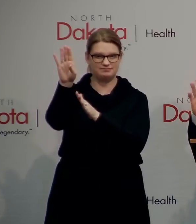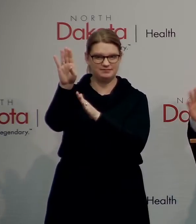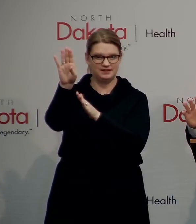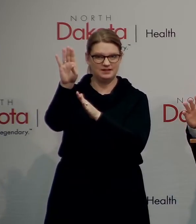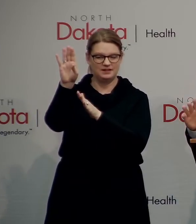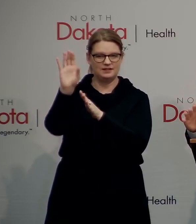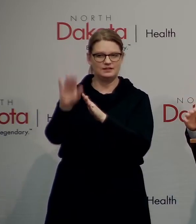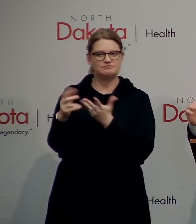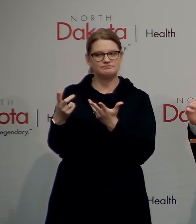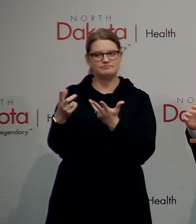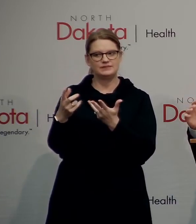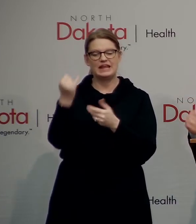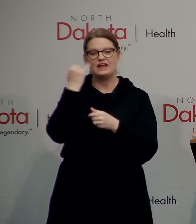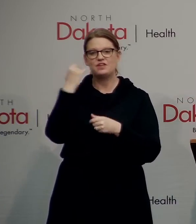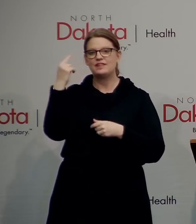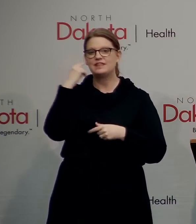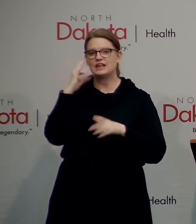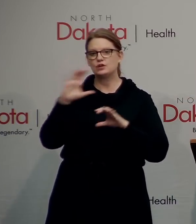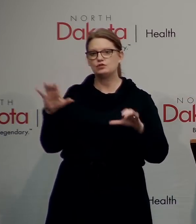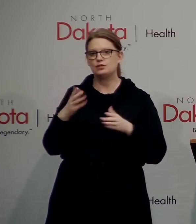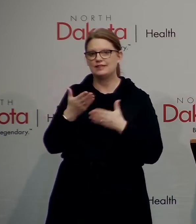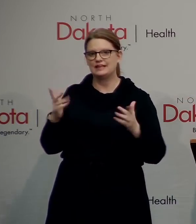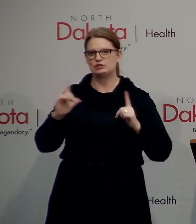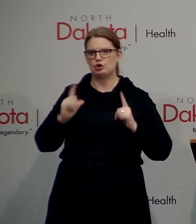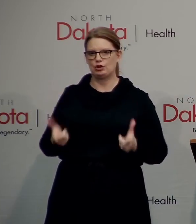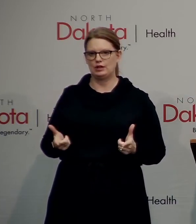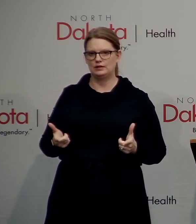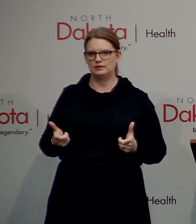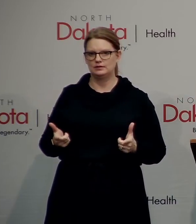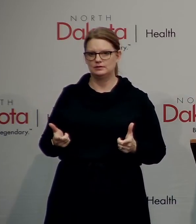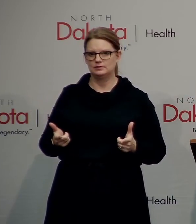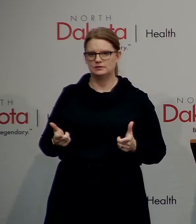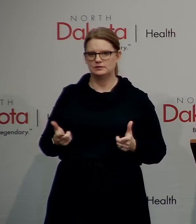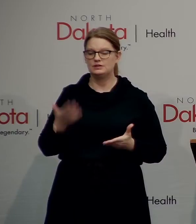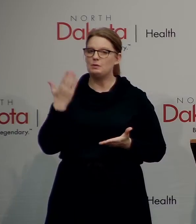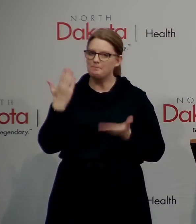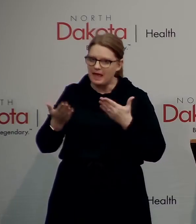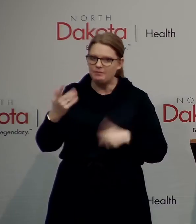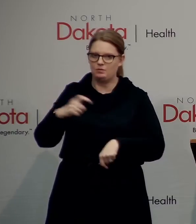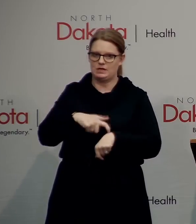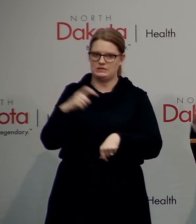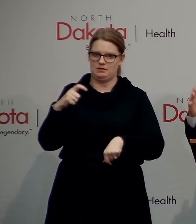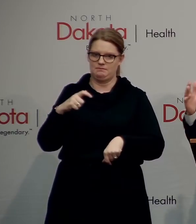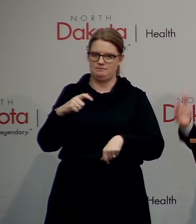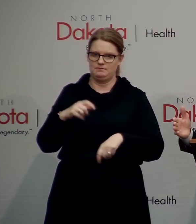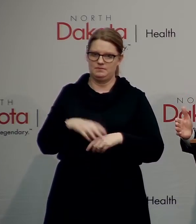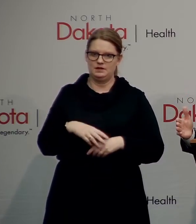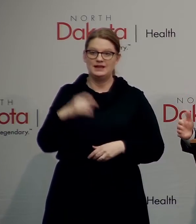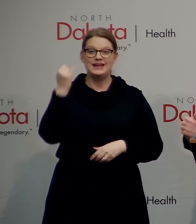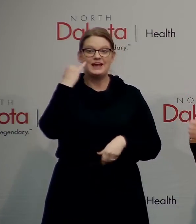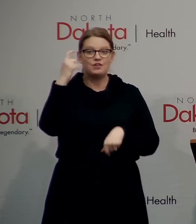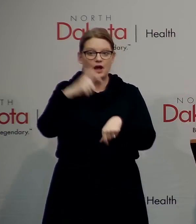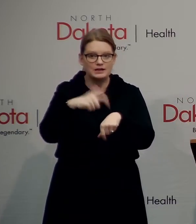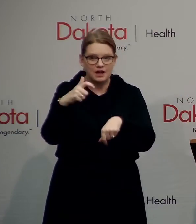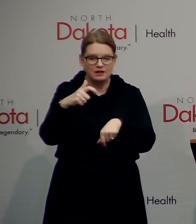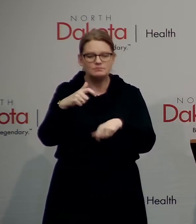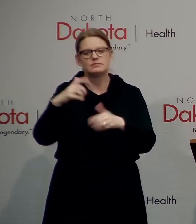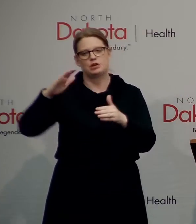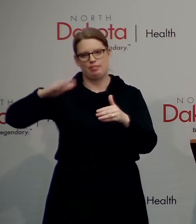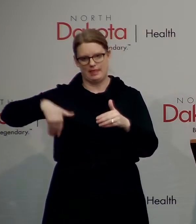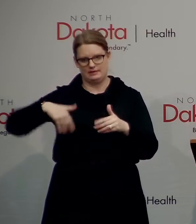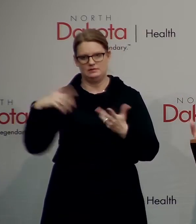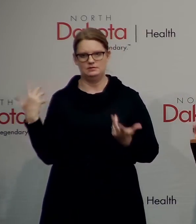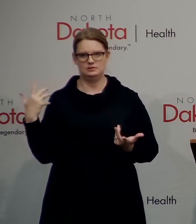cases, would say, if you think you're doing things early, you might be on time. If you think you're doing it on time, you're probably